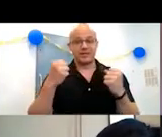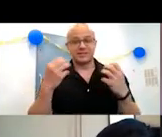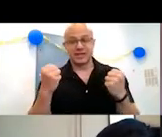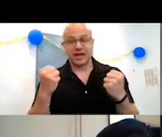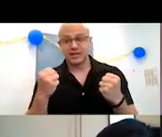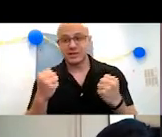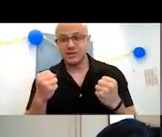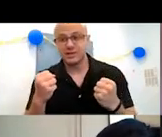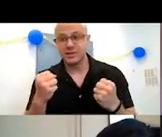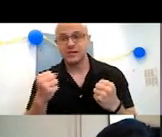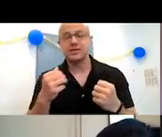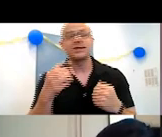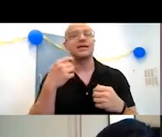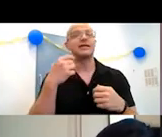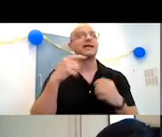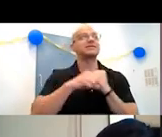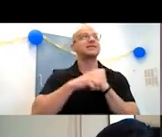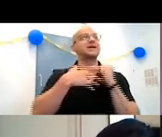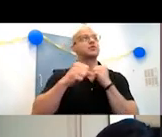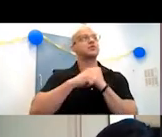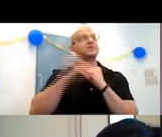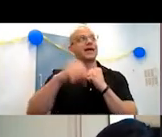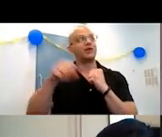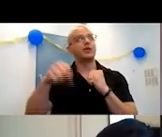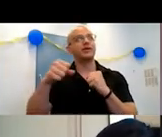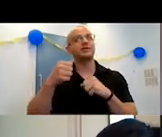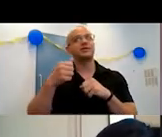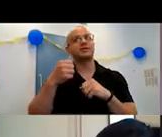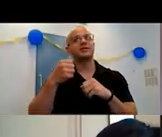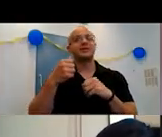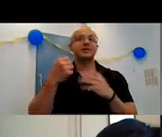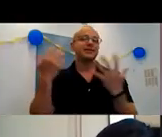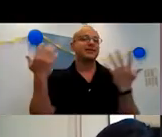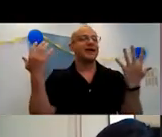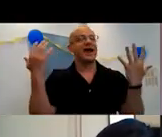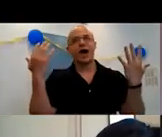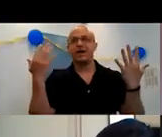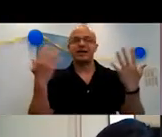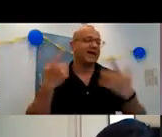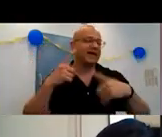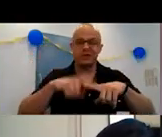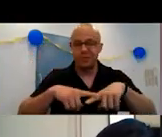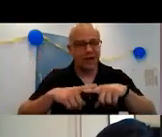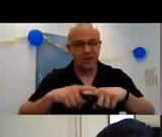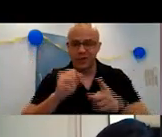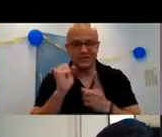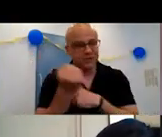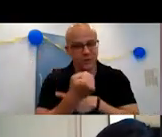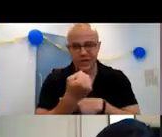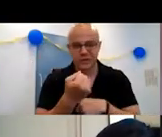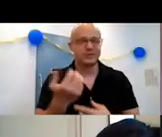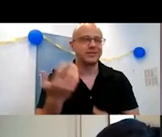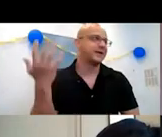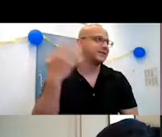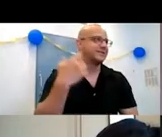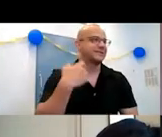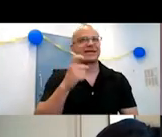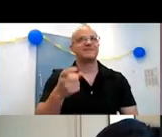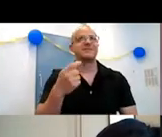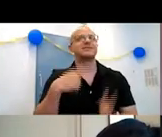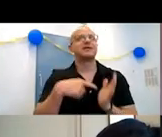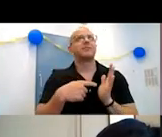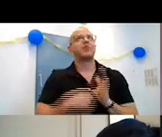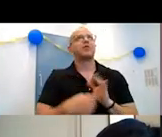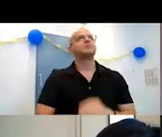When you tend to exaggerate signs, you tend to exaggerate, I don't know, depends on the